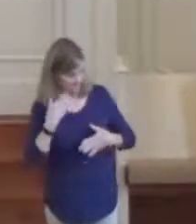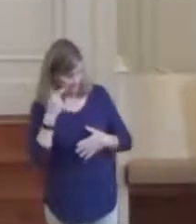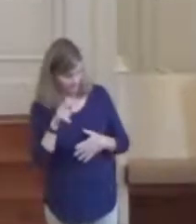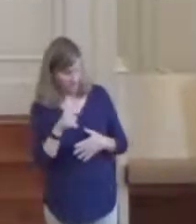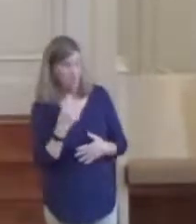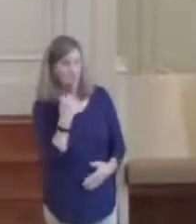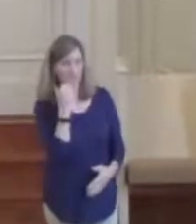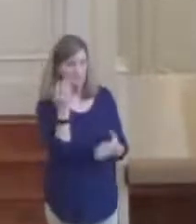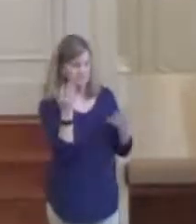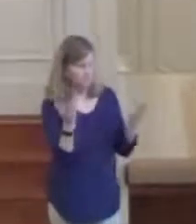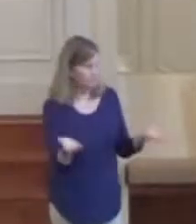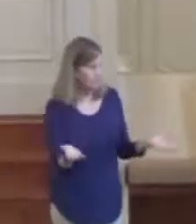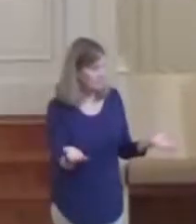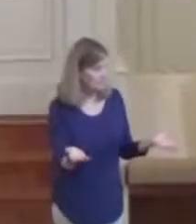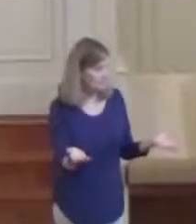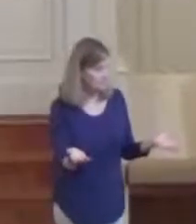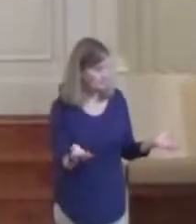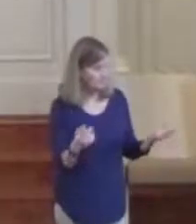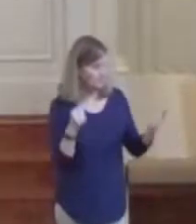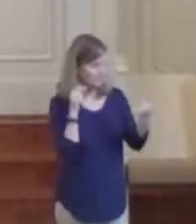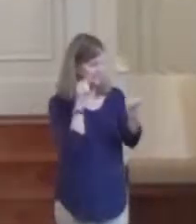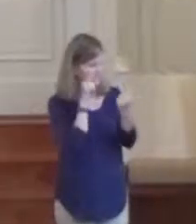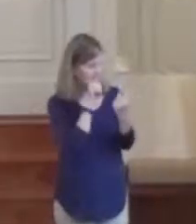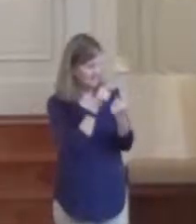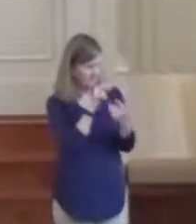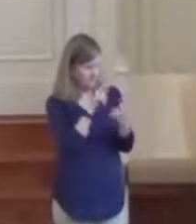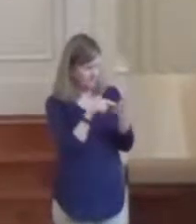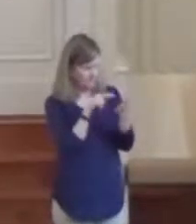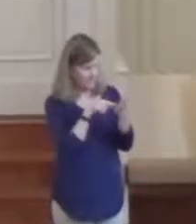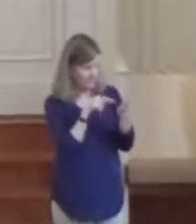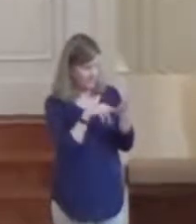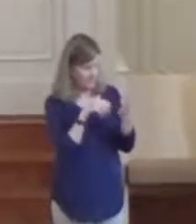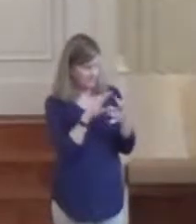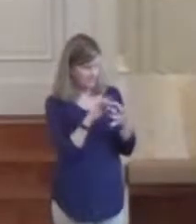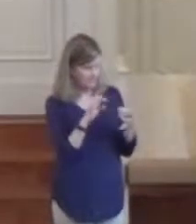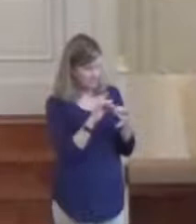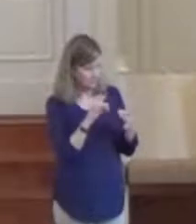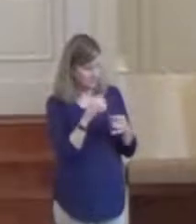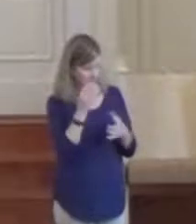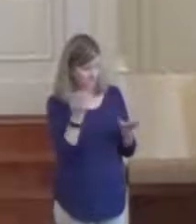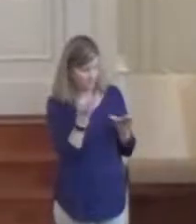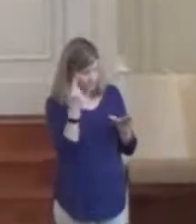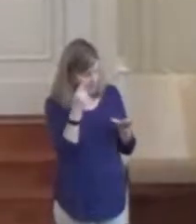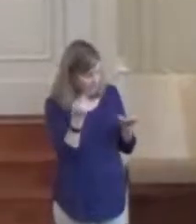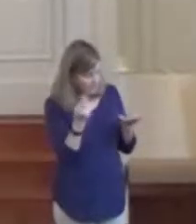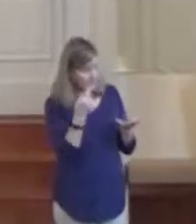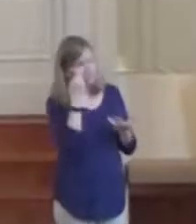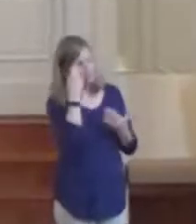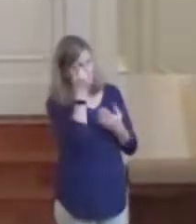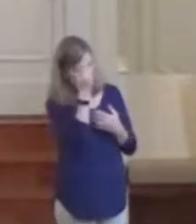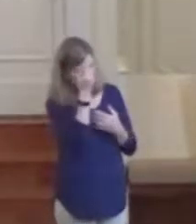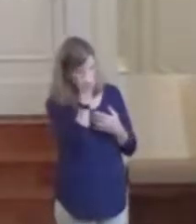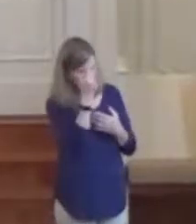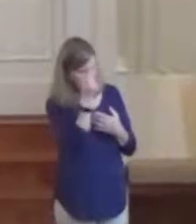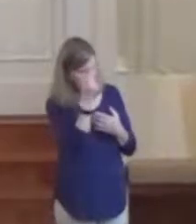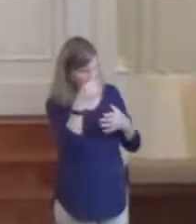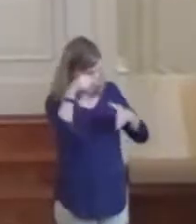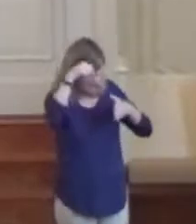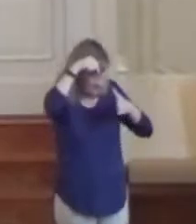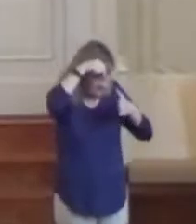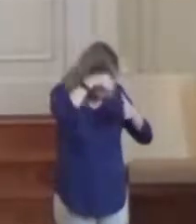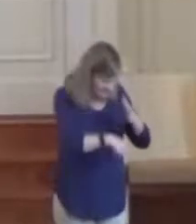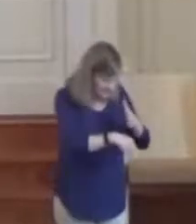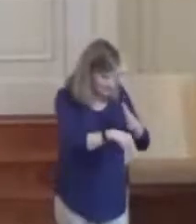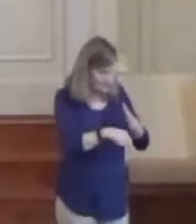for you. So what? The point of reading these stories is to understand something, to dive deep into